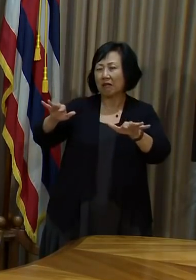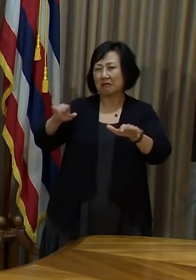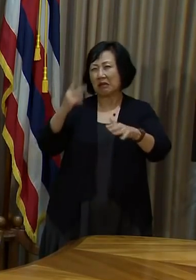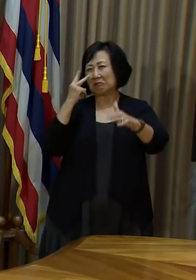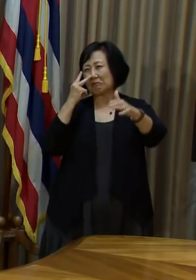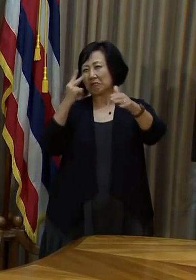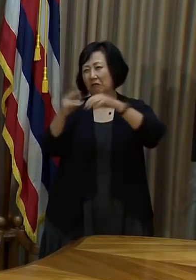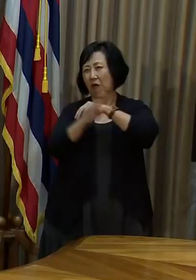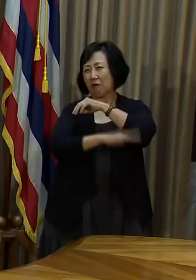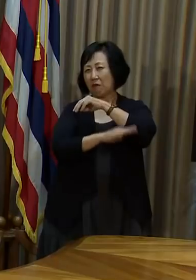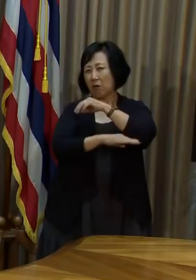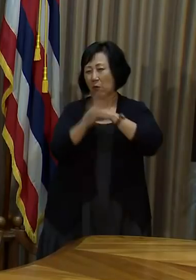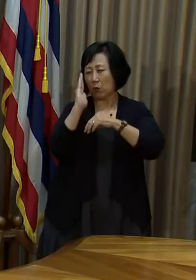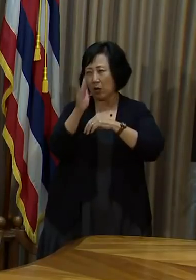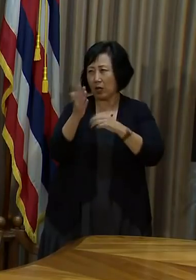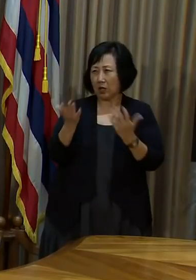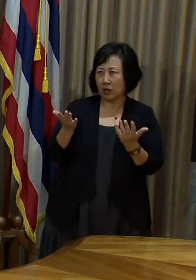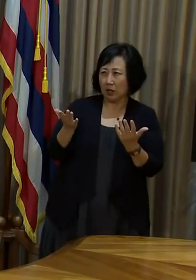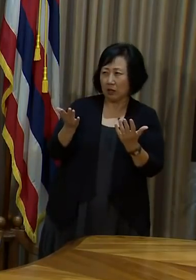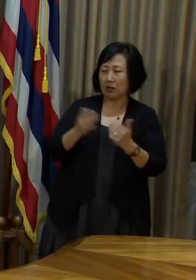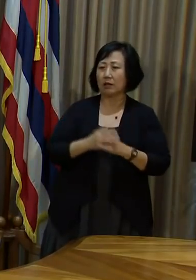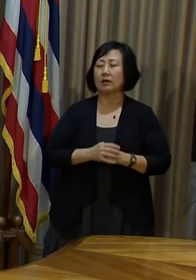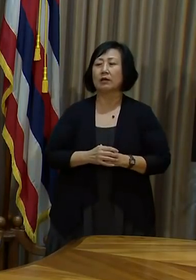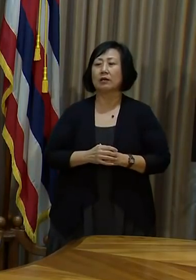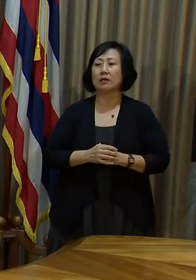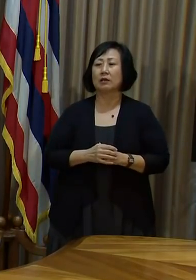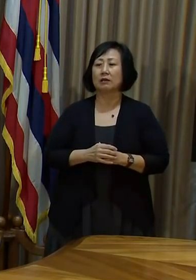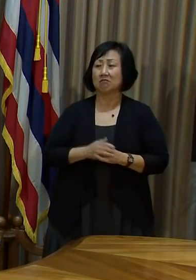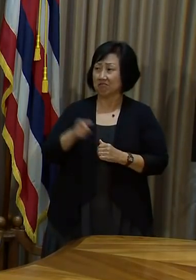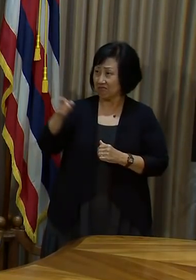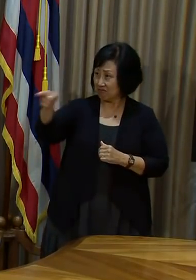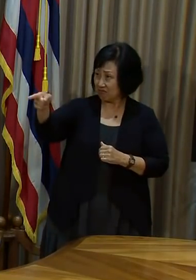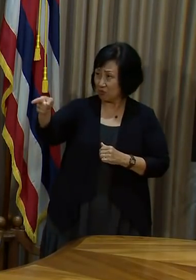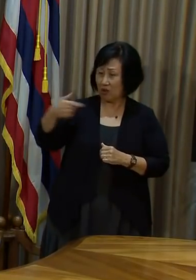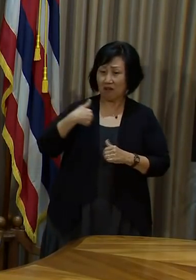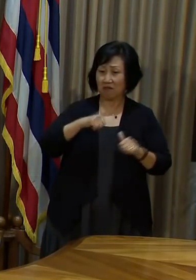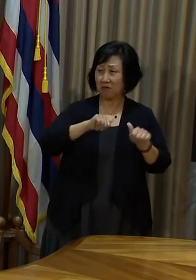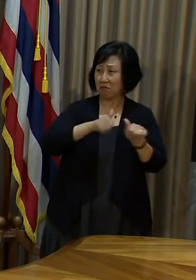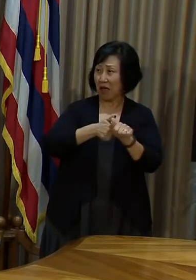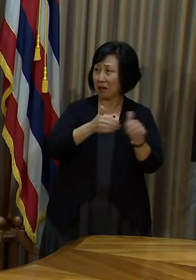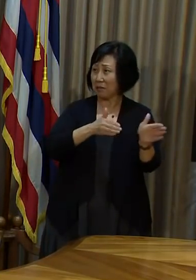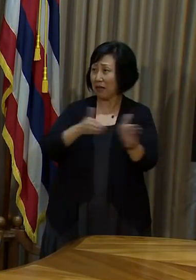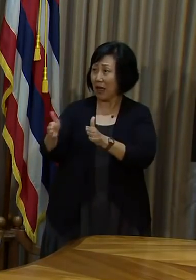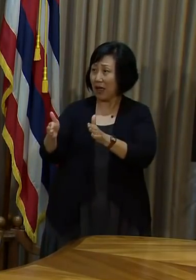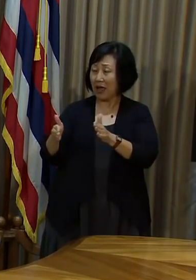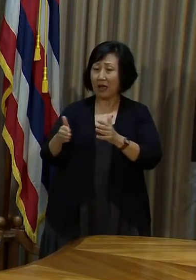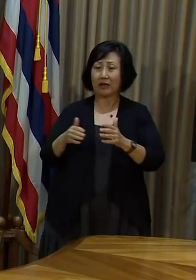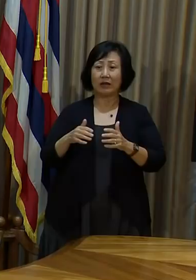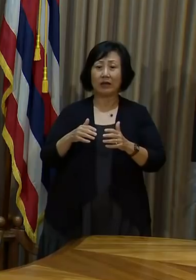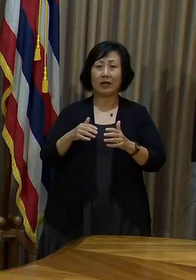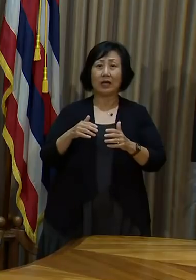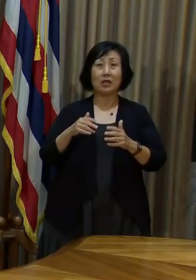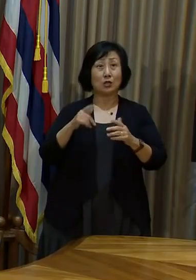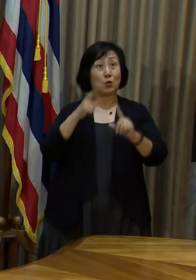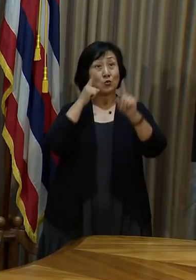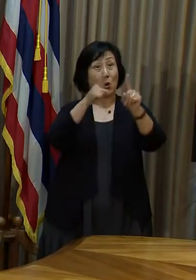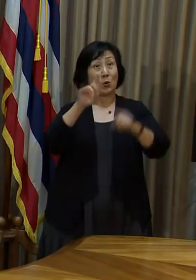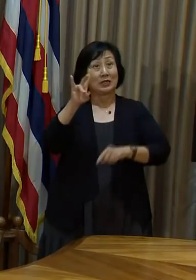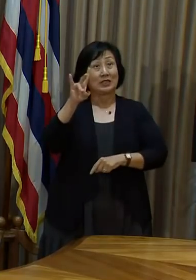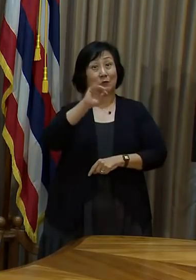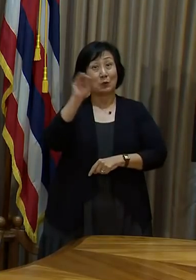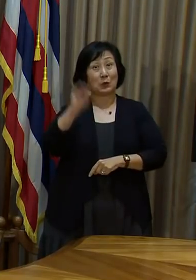fall, is there a way? Do you have a backup plan for as far as reaching this 70%, where